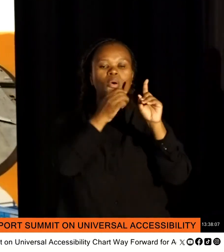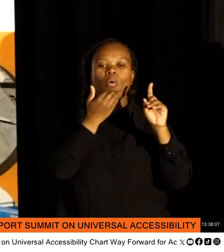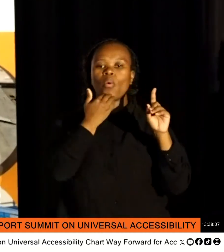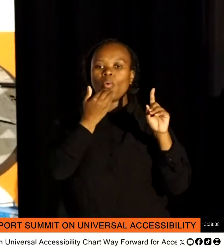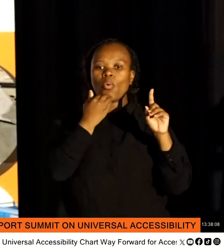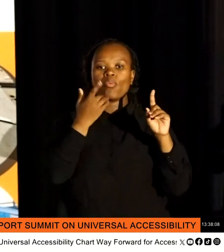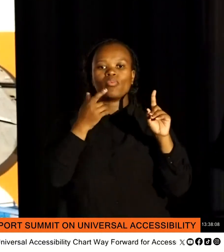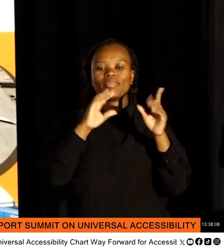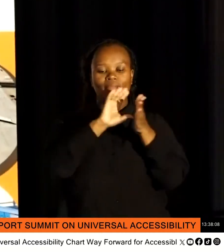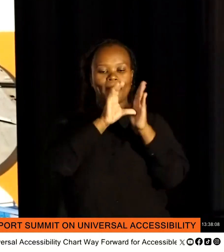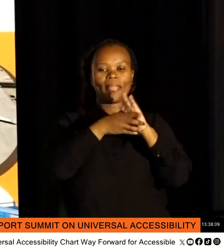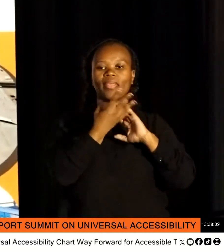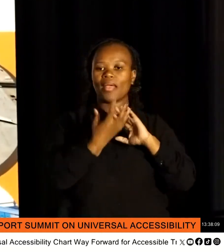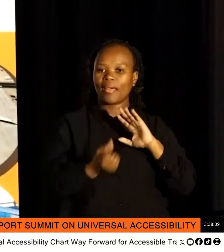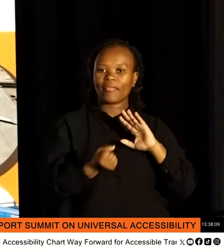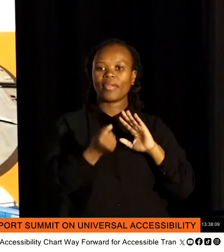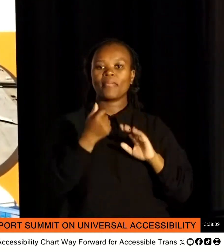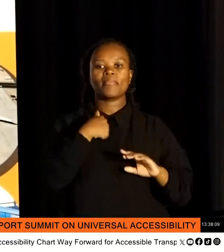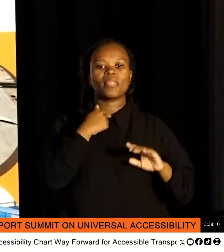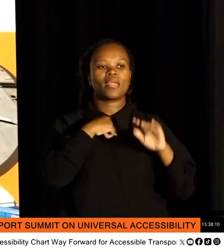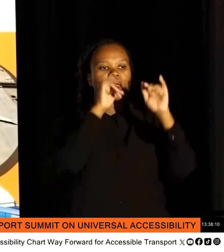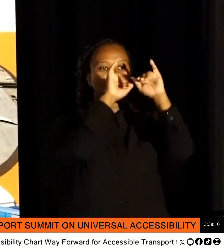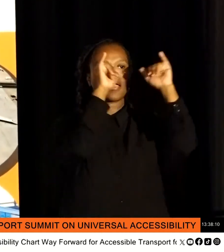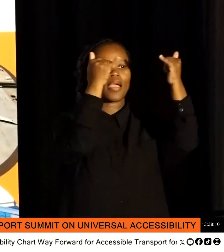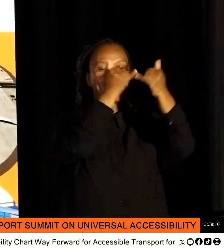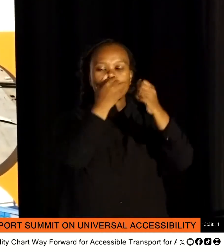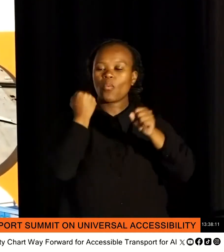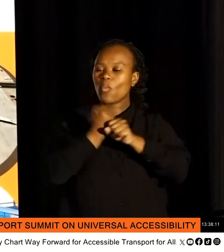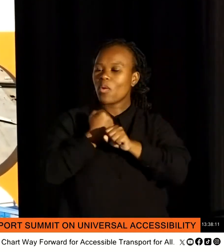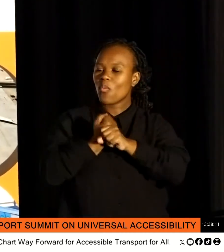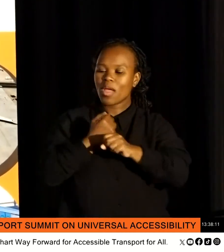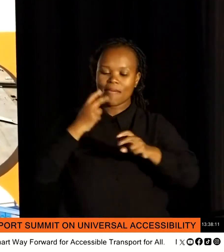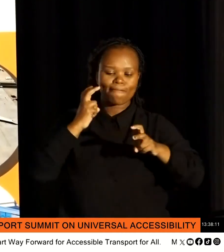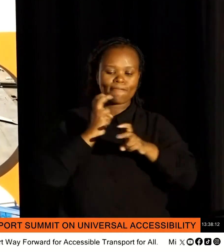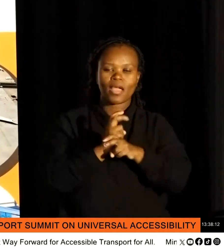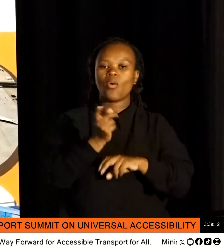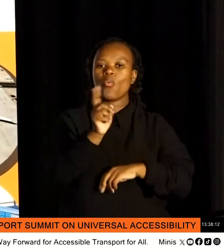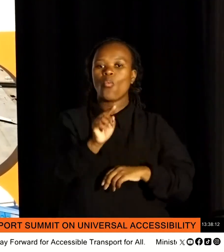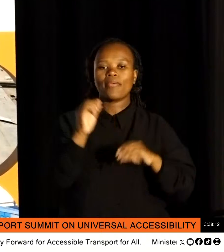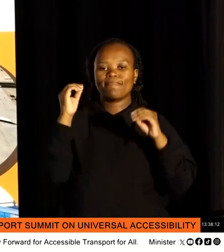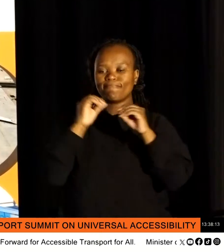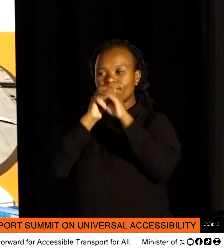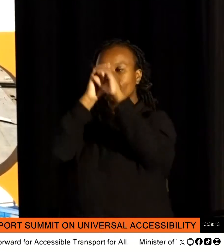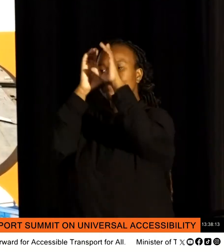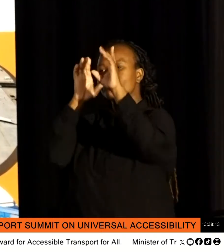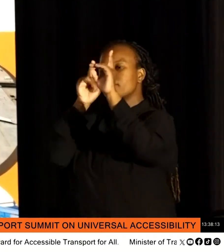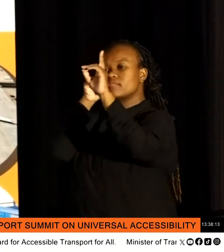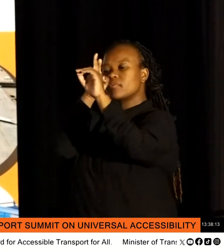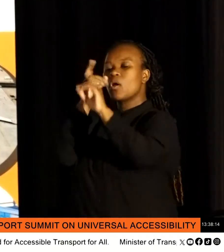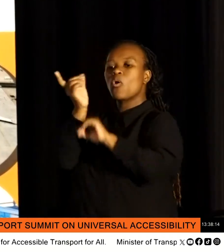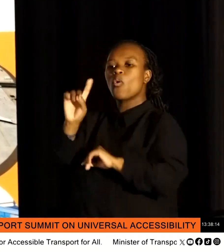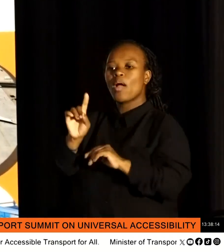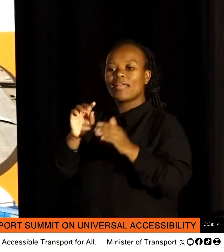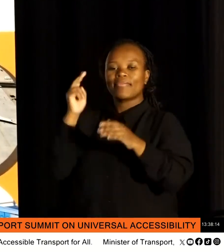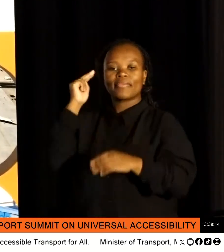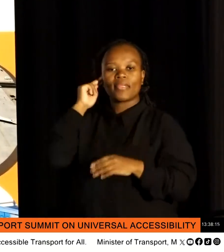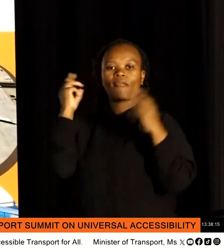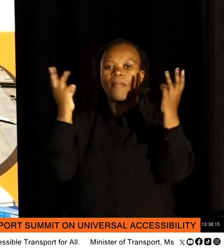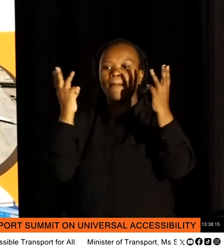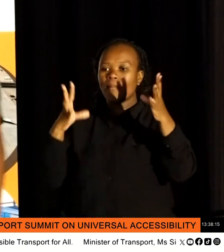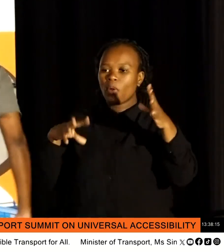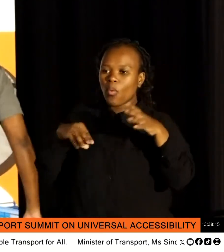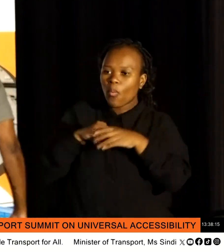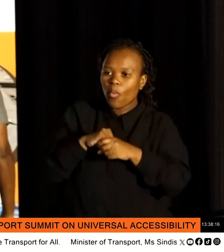own a company that is working very hard, our mission being to get deaf people into the economy.